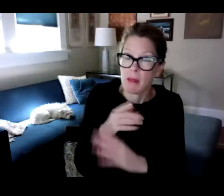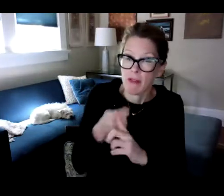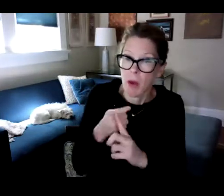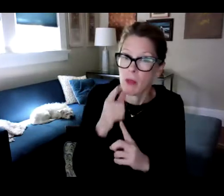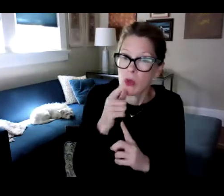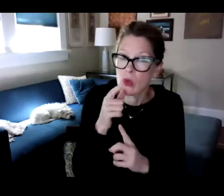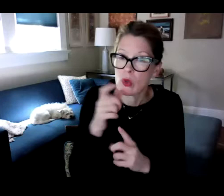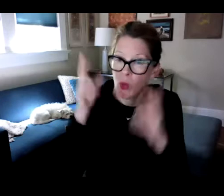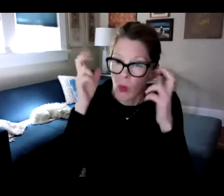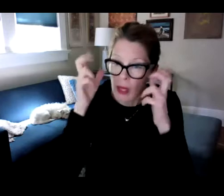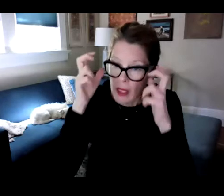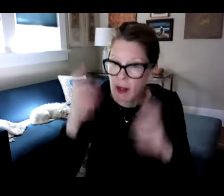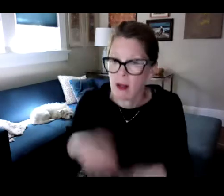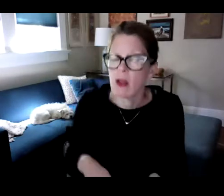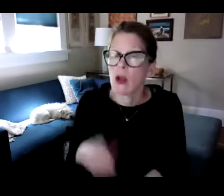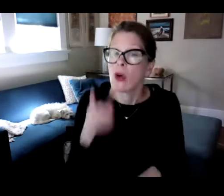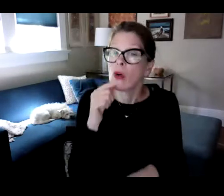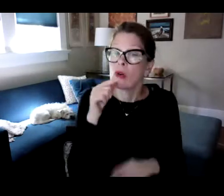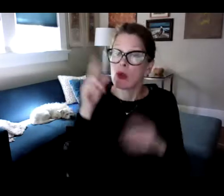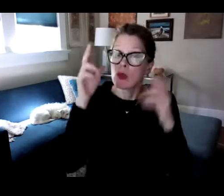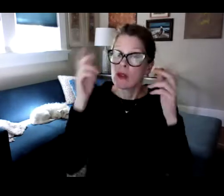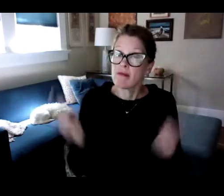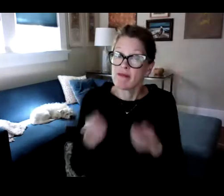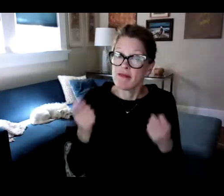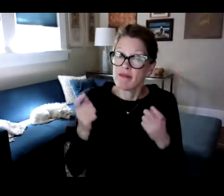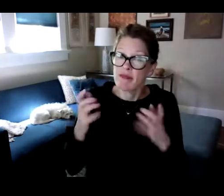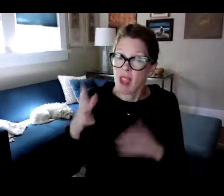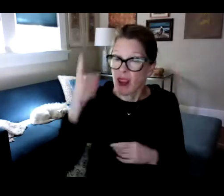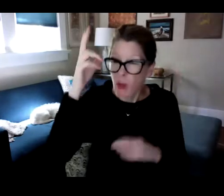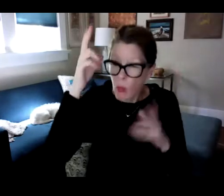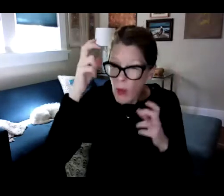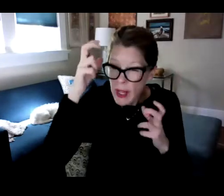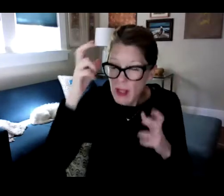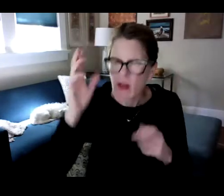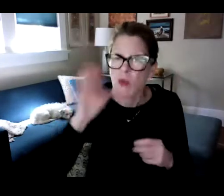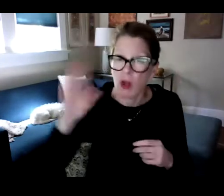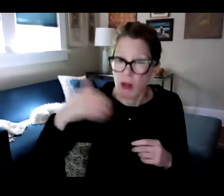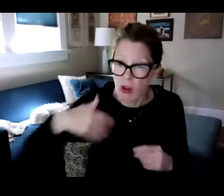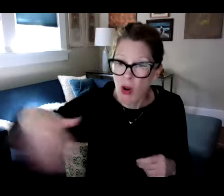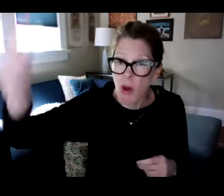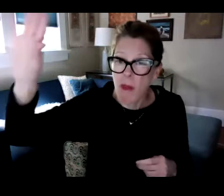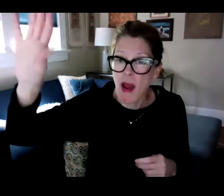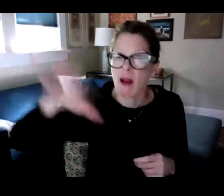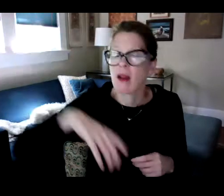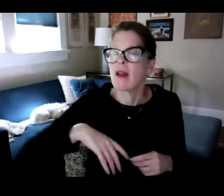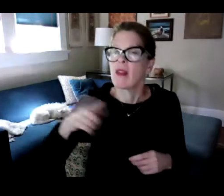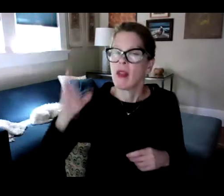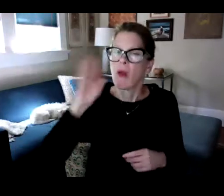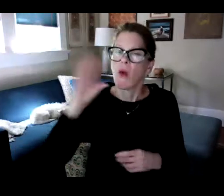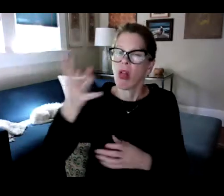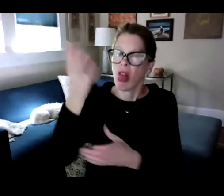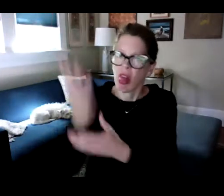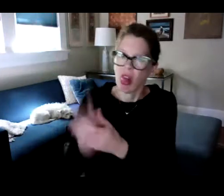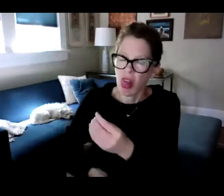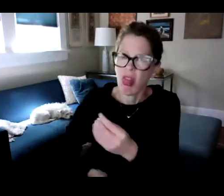shame and thrown back, all those who are enemies of Zion. Let them be like grass upon the housetops,